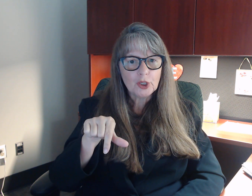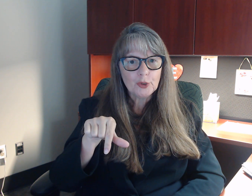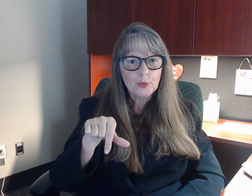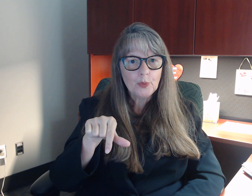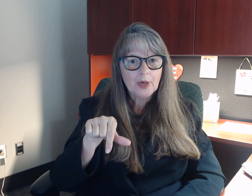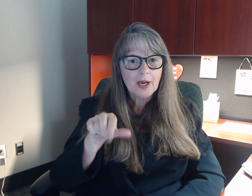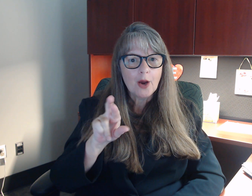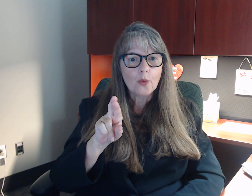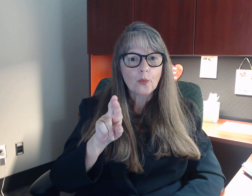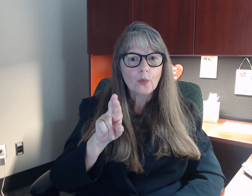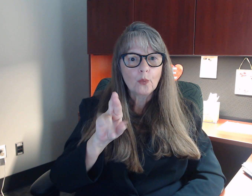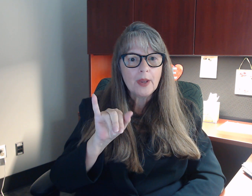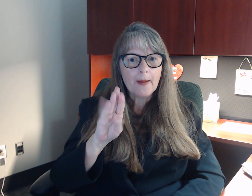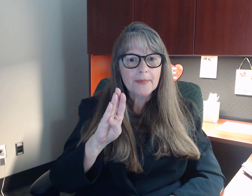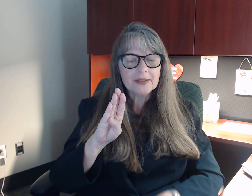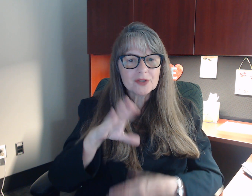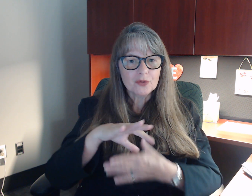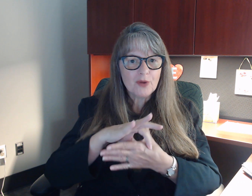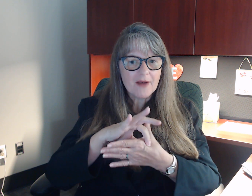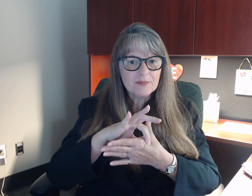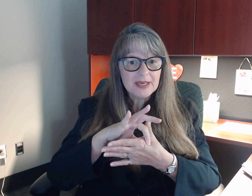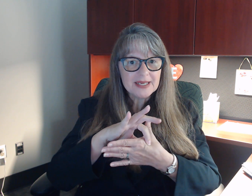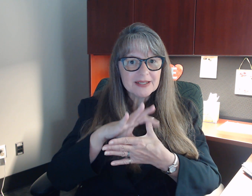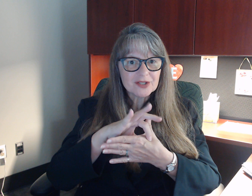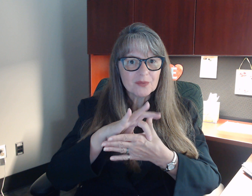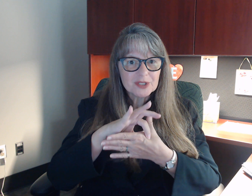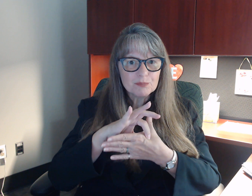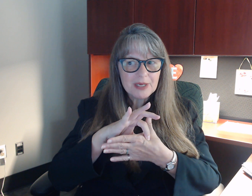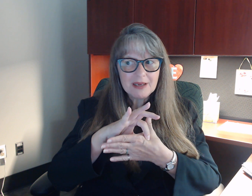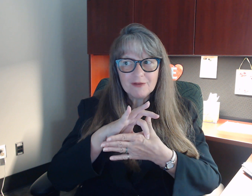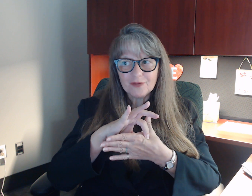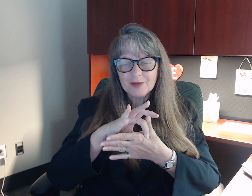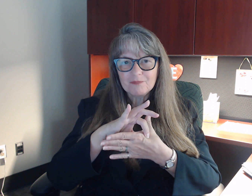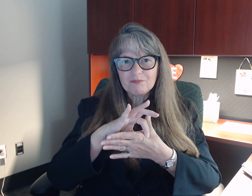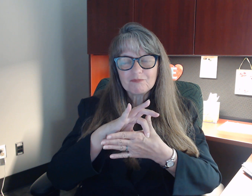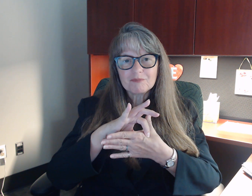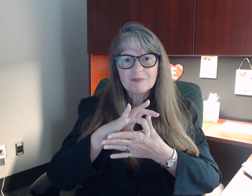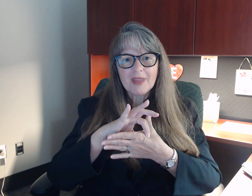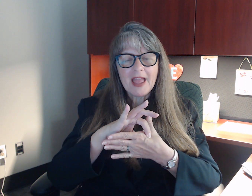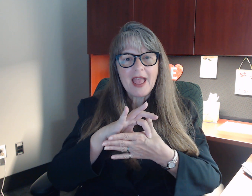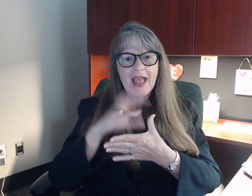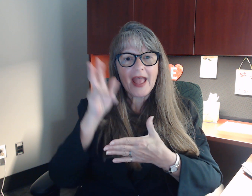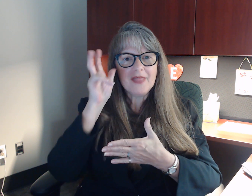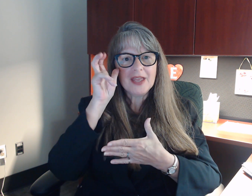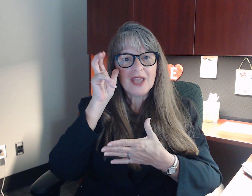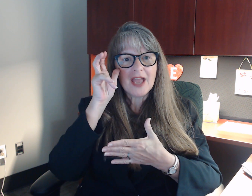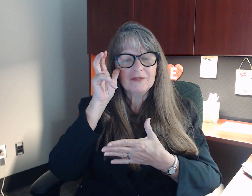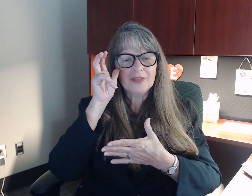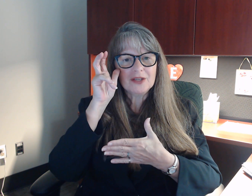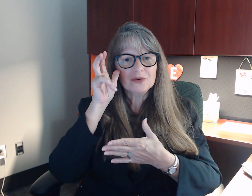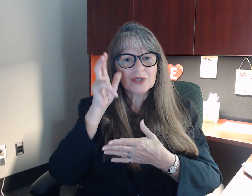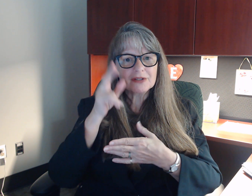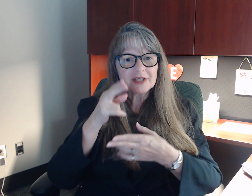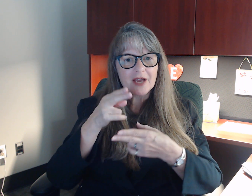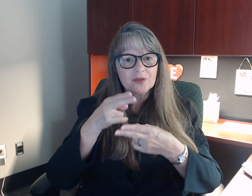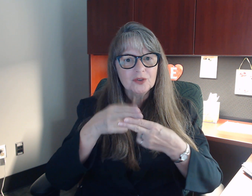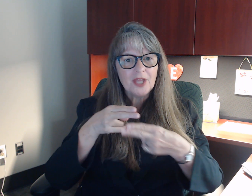barbecue rib, so you have meat, so it's beef, and they use deviled